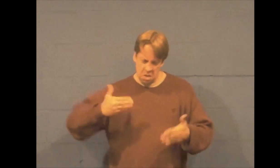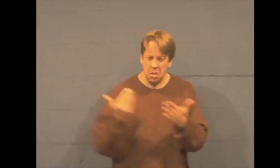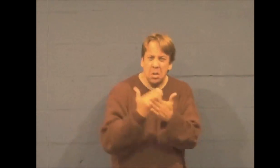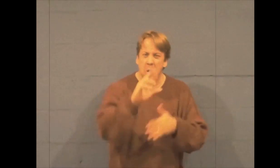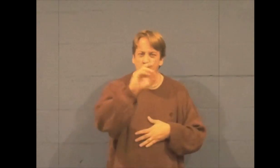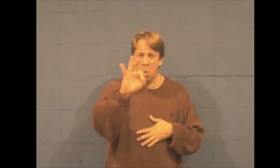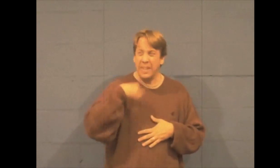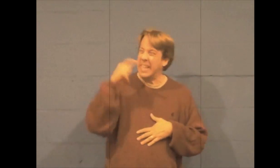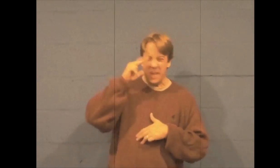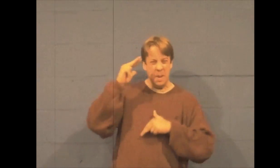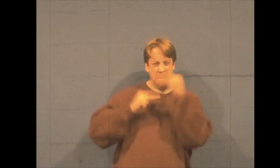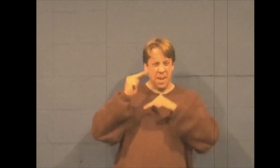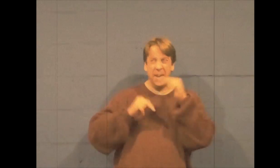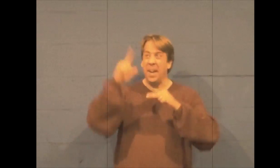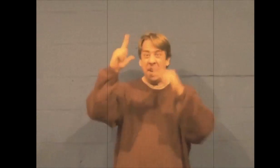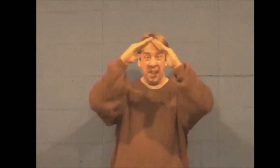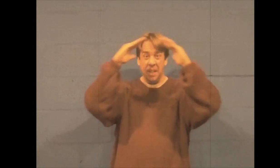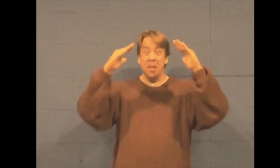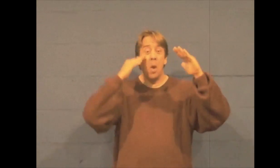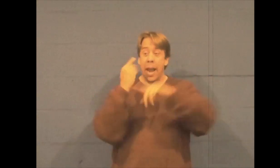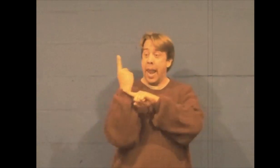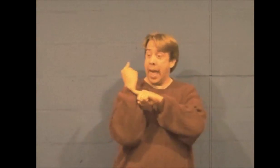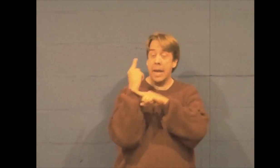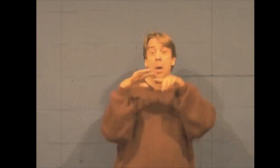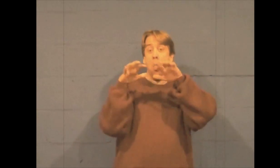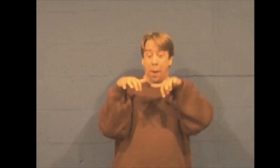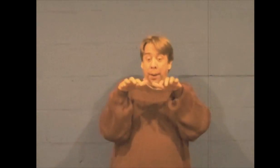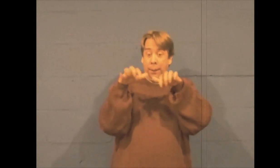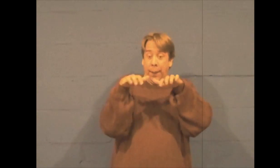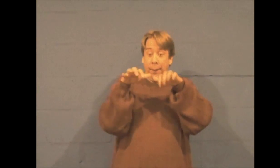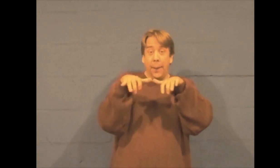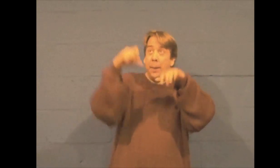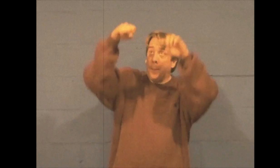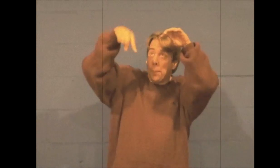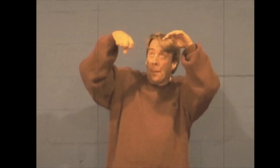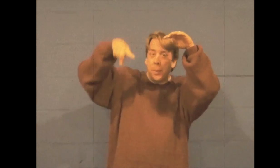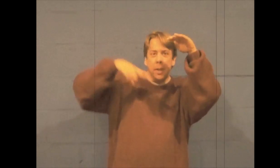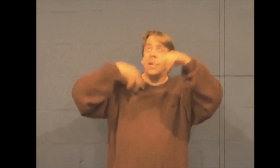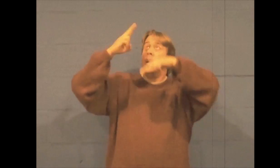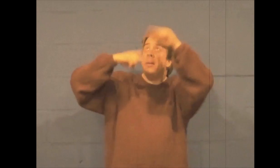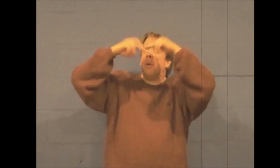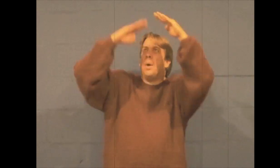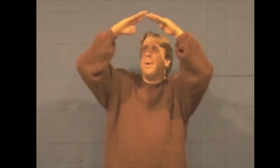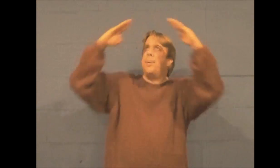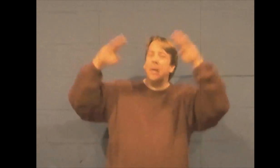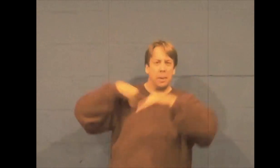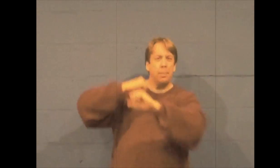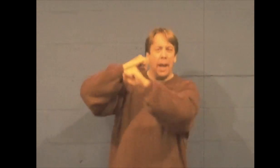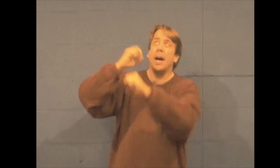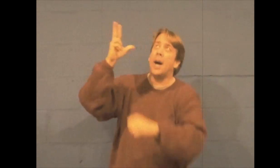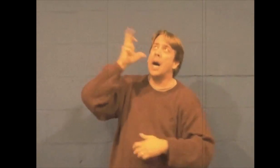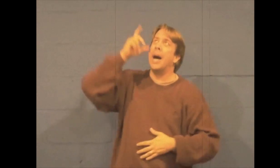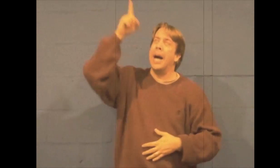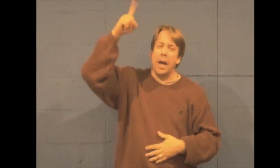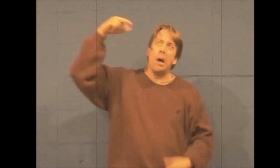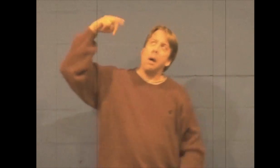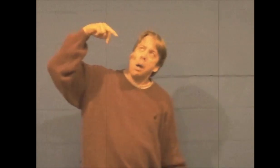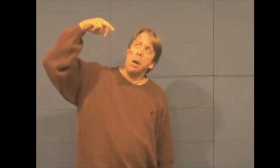and then I heard somebody walking around up there. I just rebuilt that roof last summer because it had a little leak during